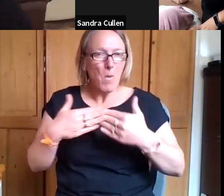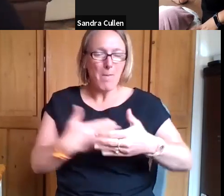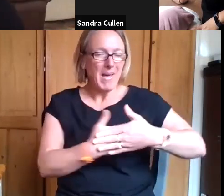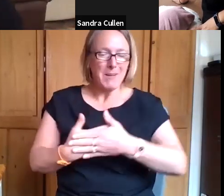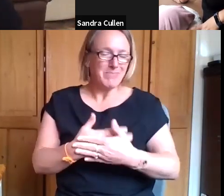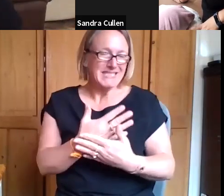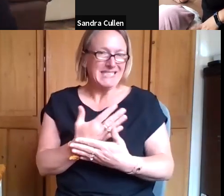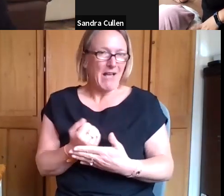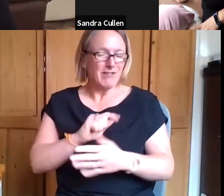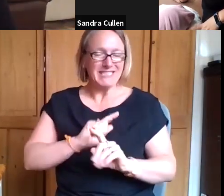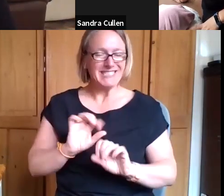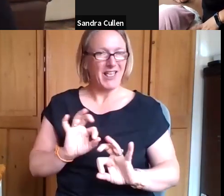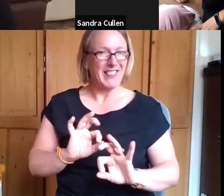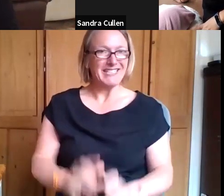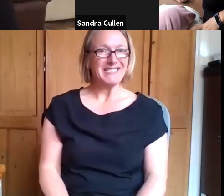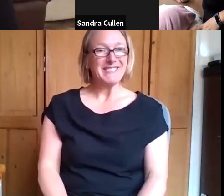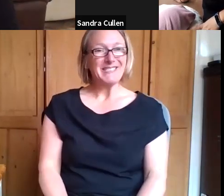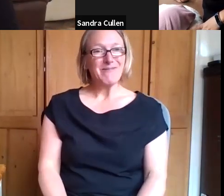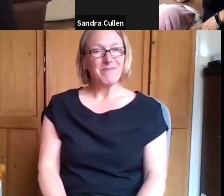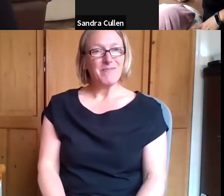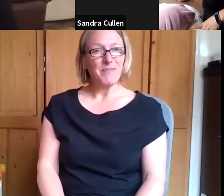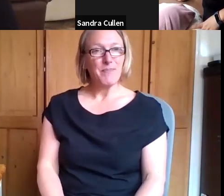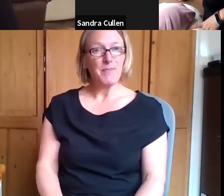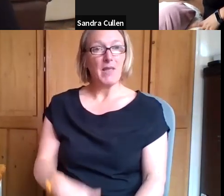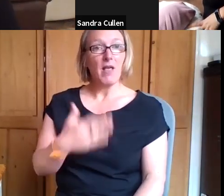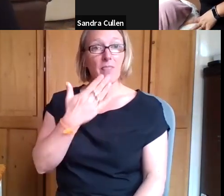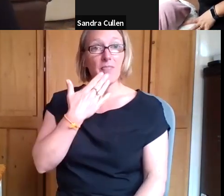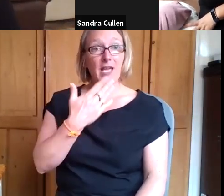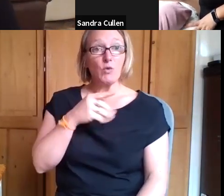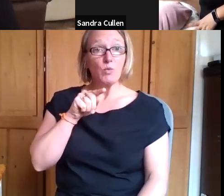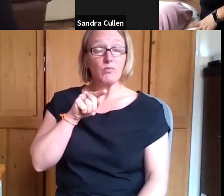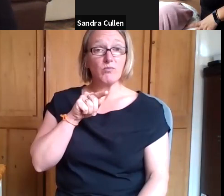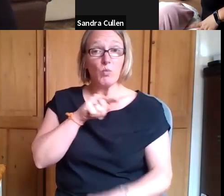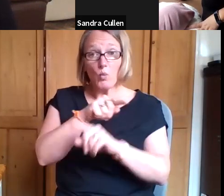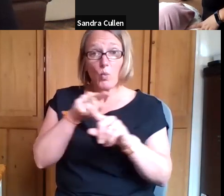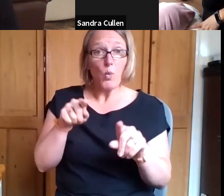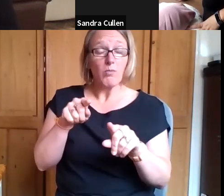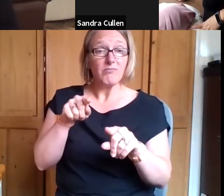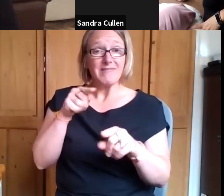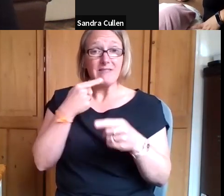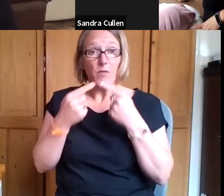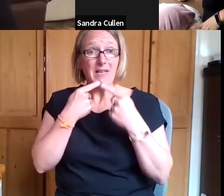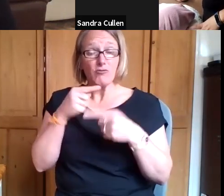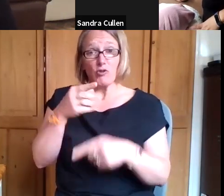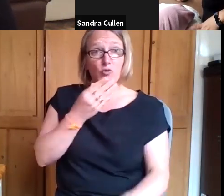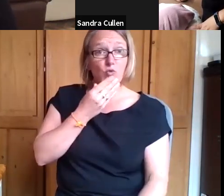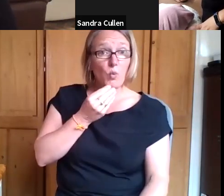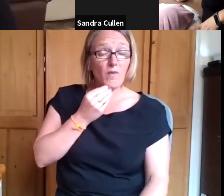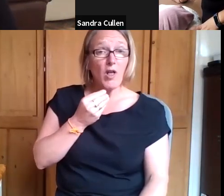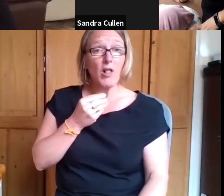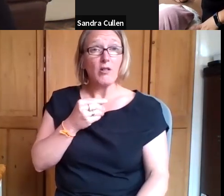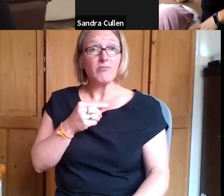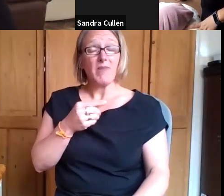babies. But thank you. I hope you guys have found this really useful. Thank you very much